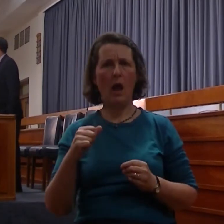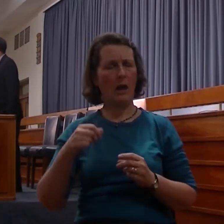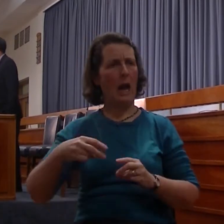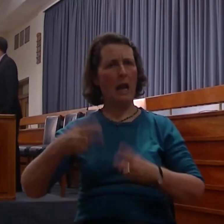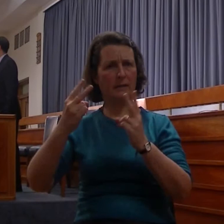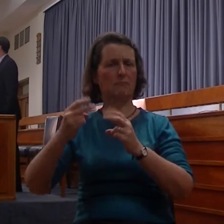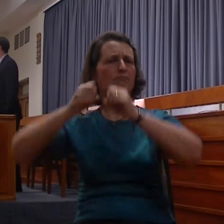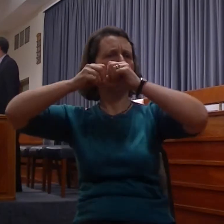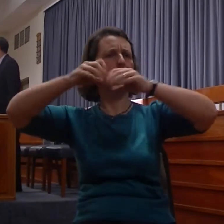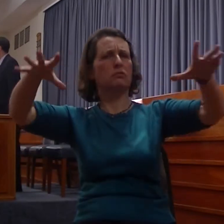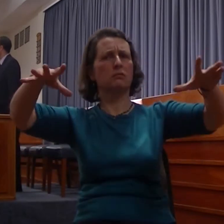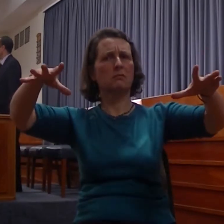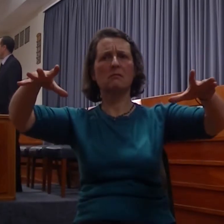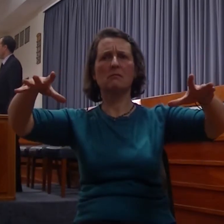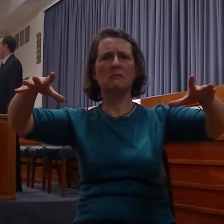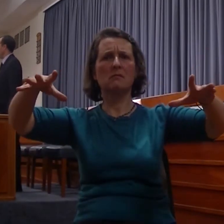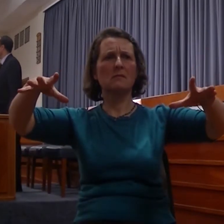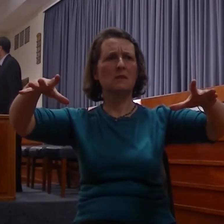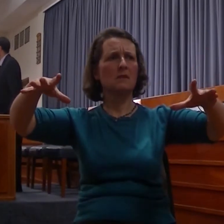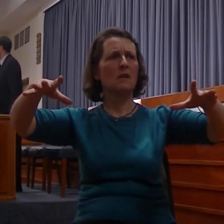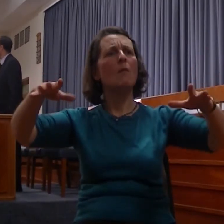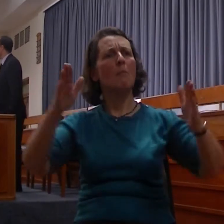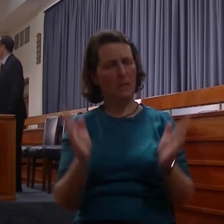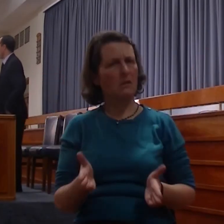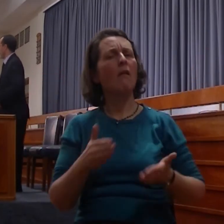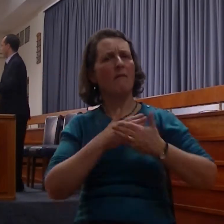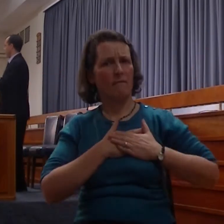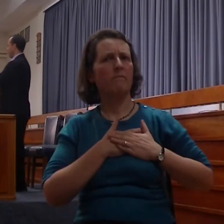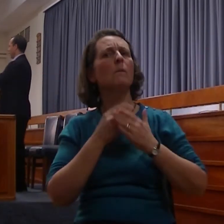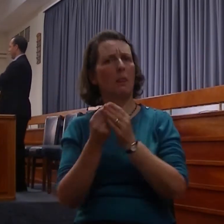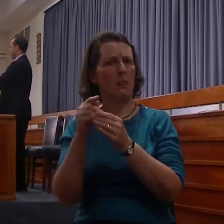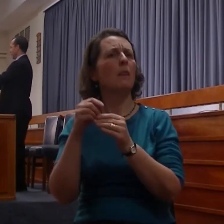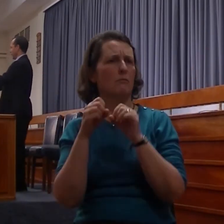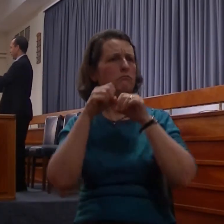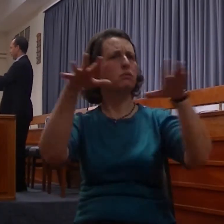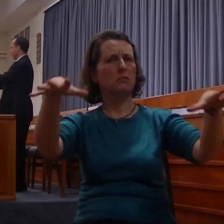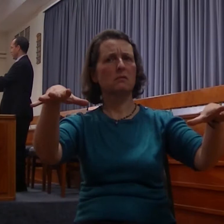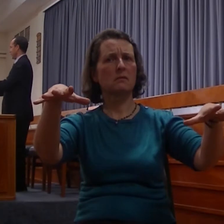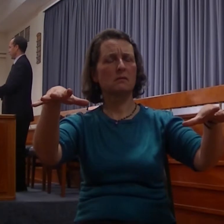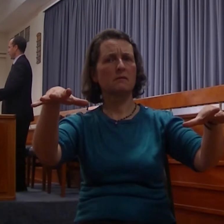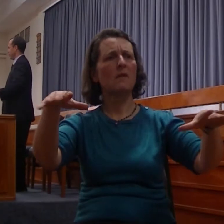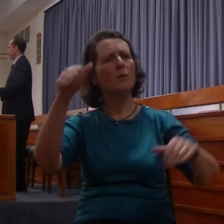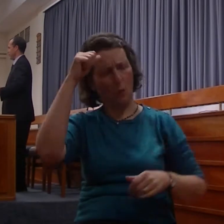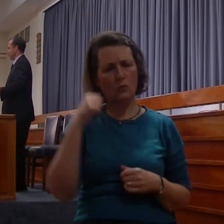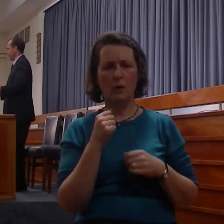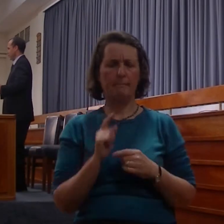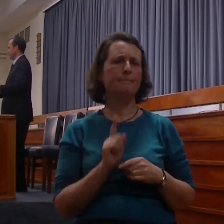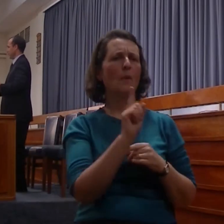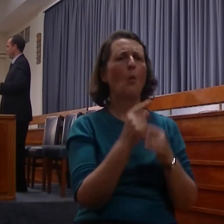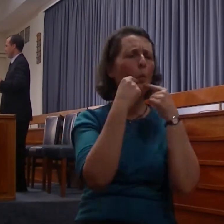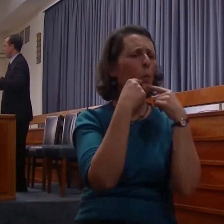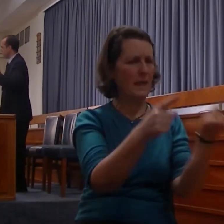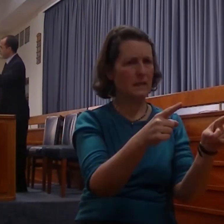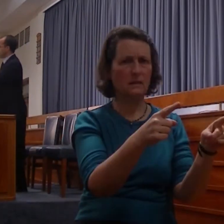Being a light is an act of love. The church testimony in the community